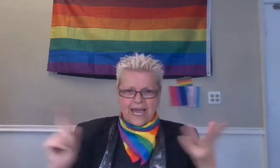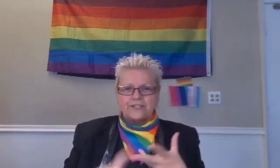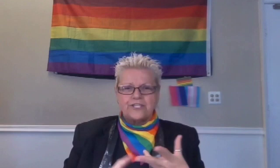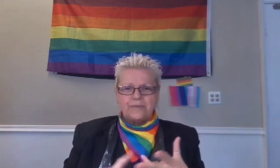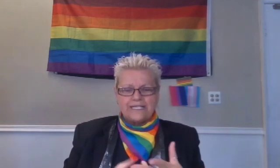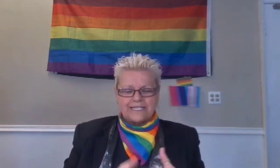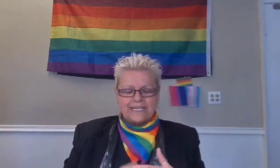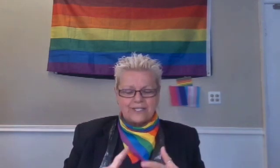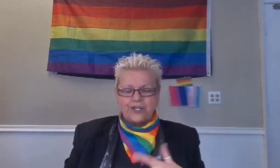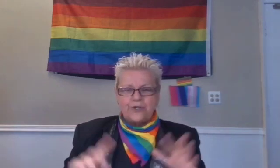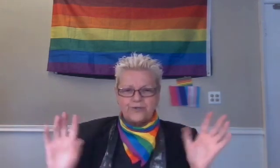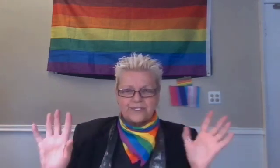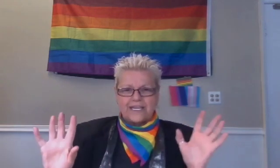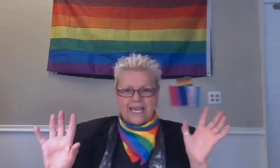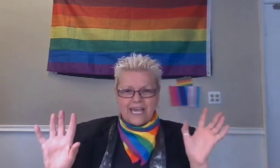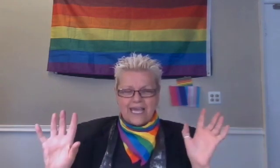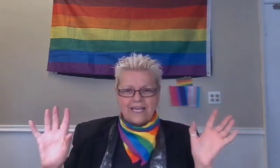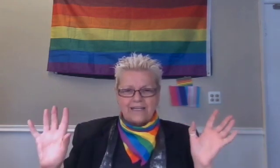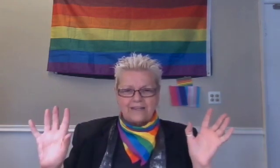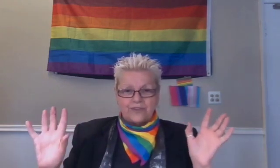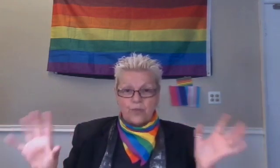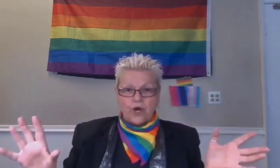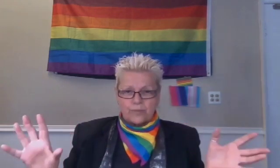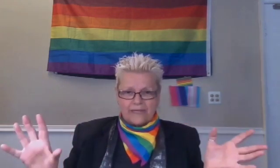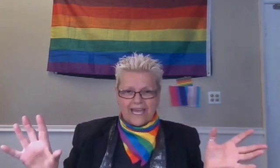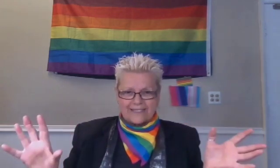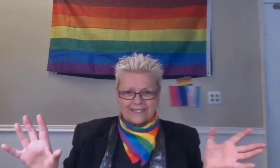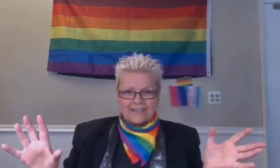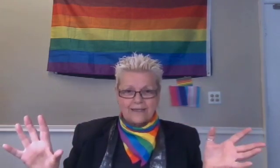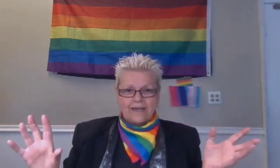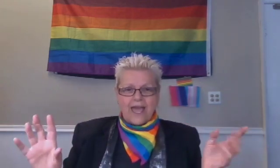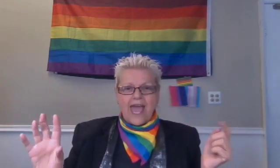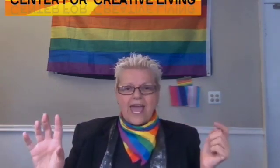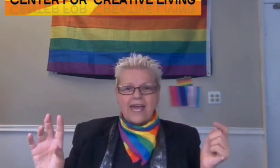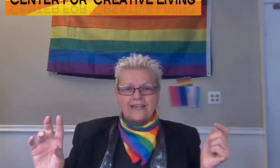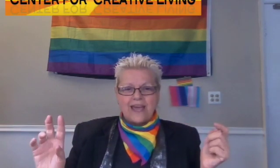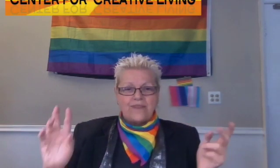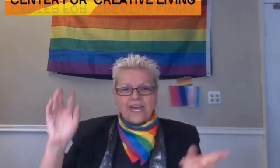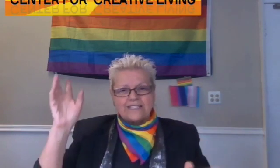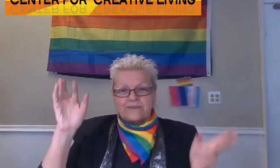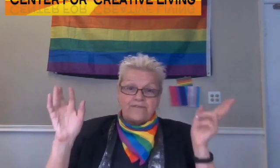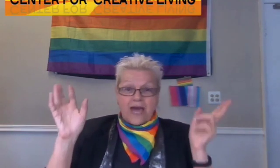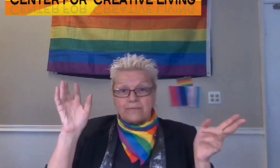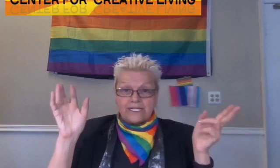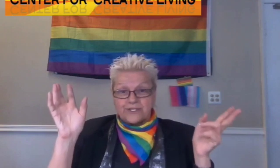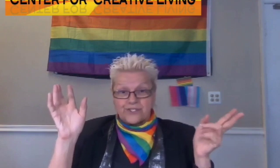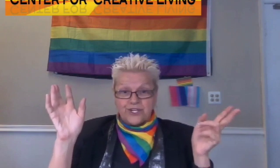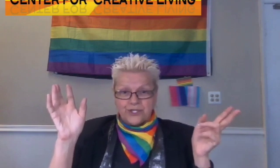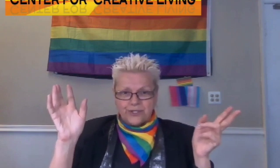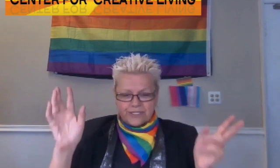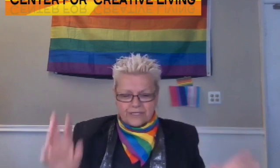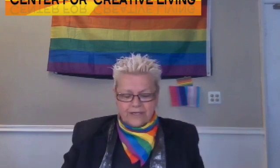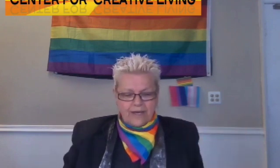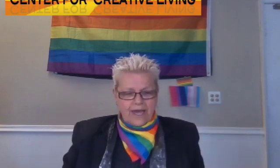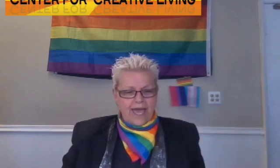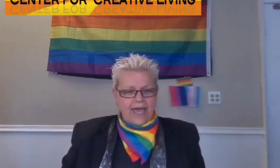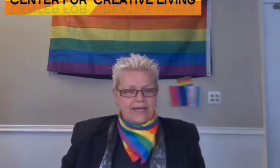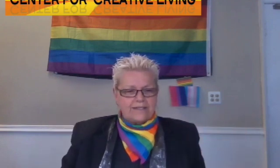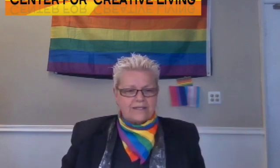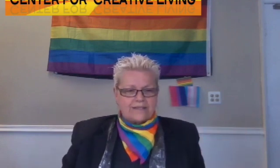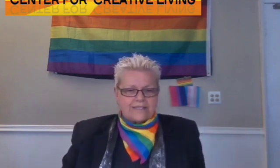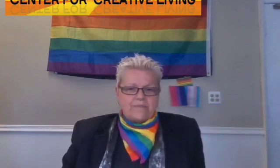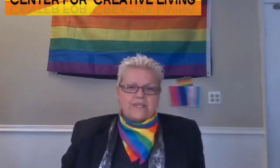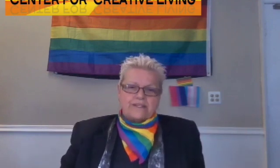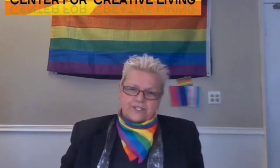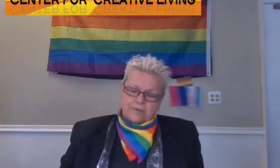against LGBTQs in the workplace. And that is fabulous news